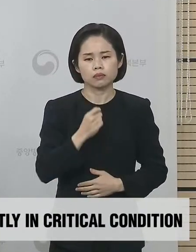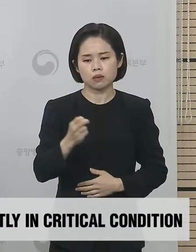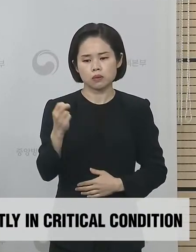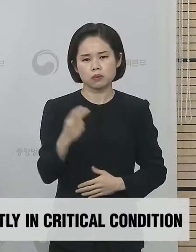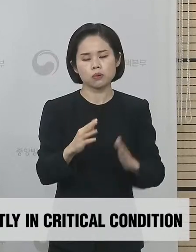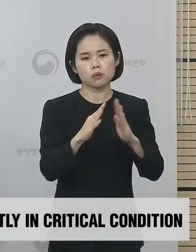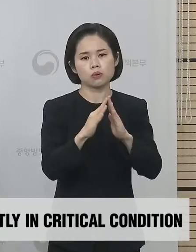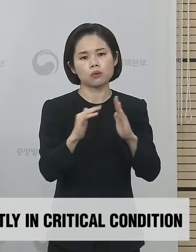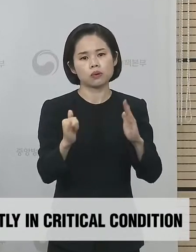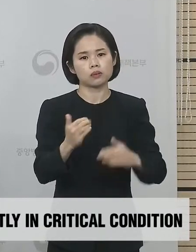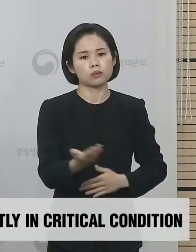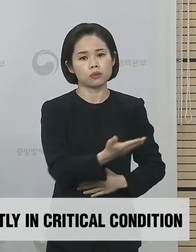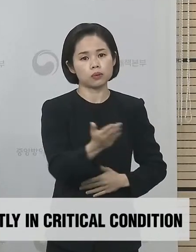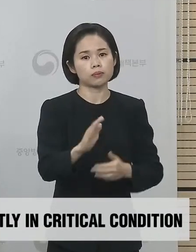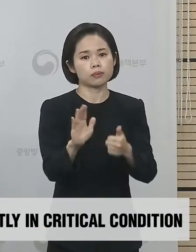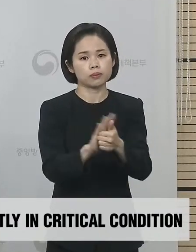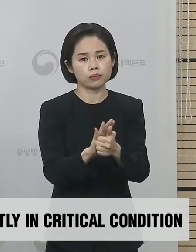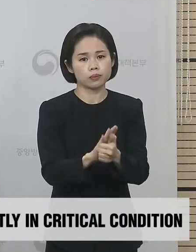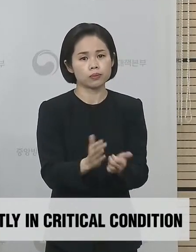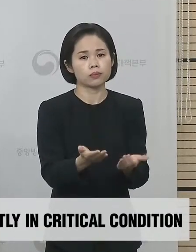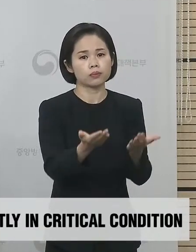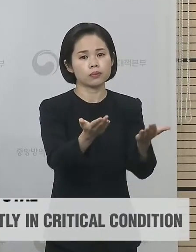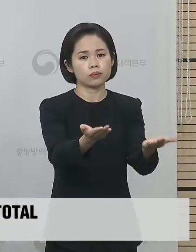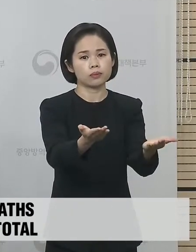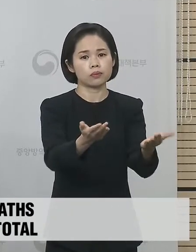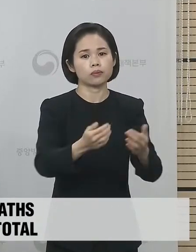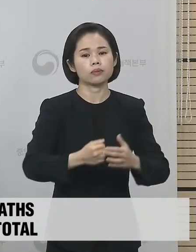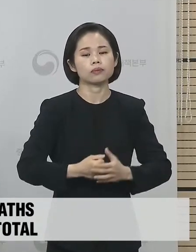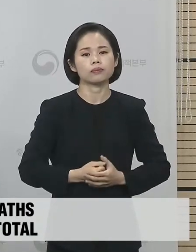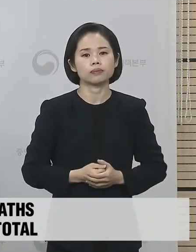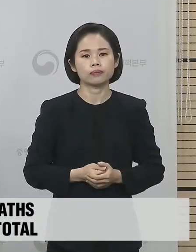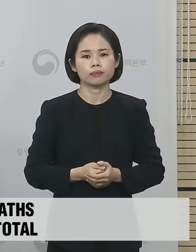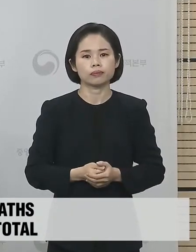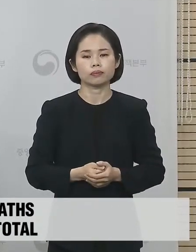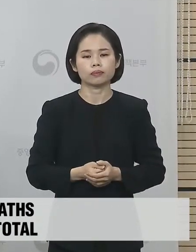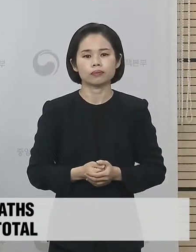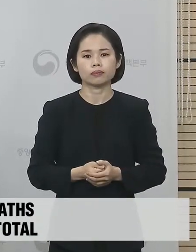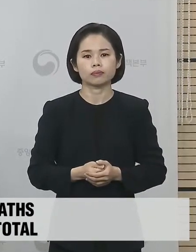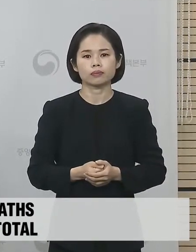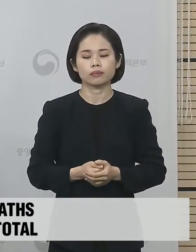deepest condolences to the deceased and the members of the bereaved families.